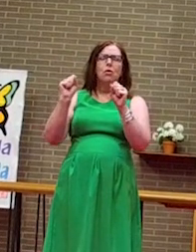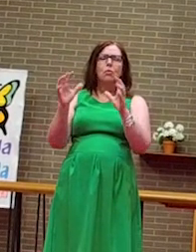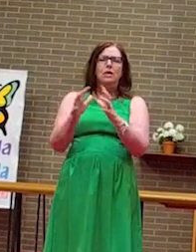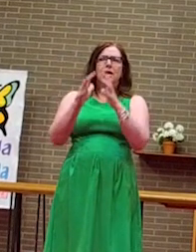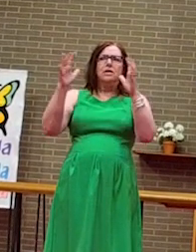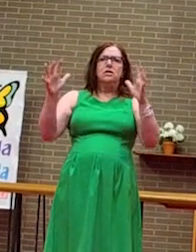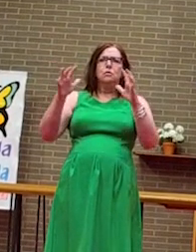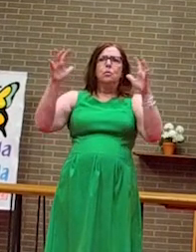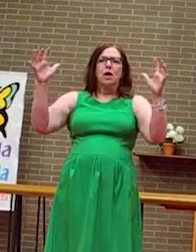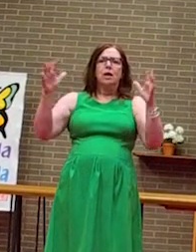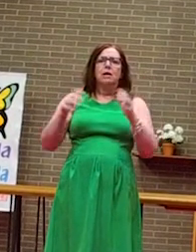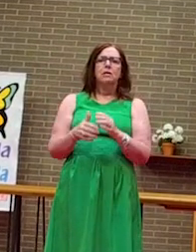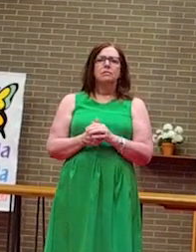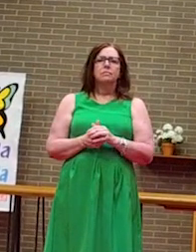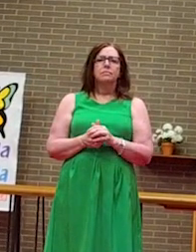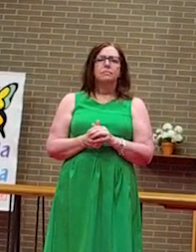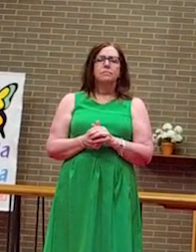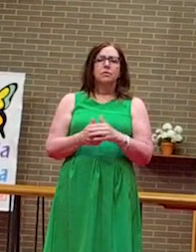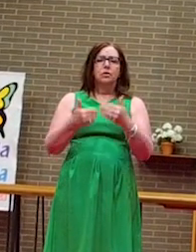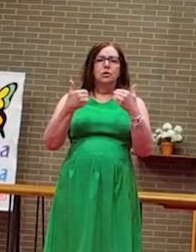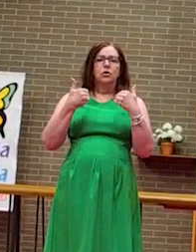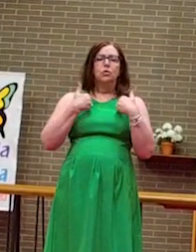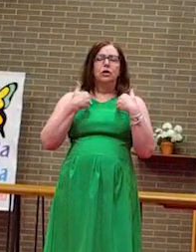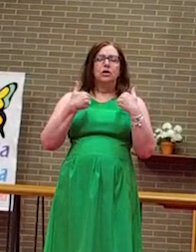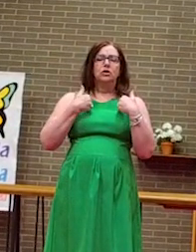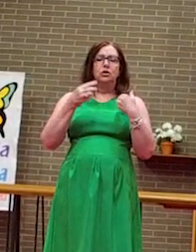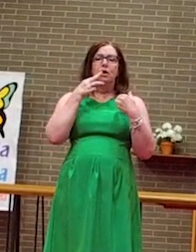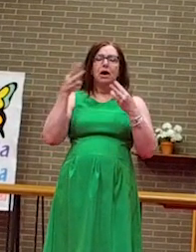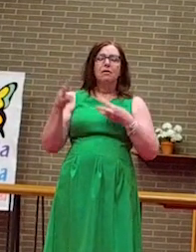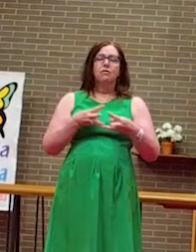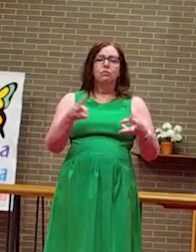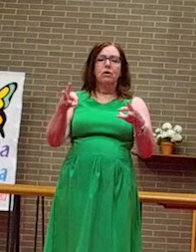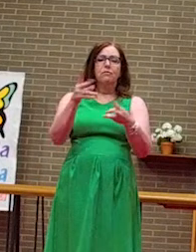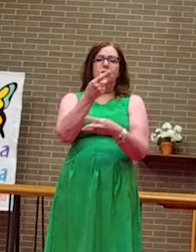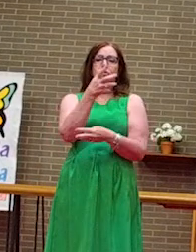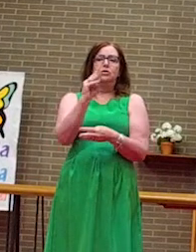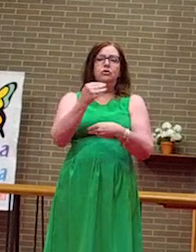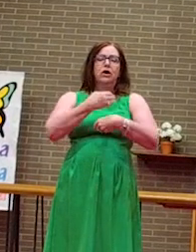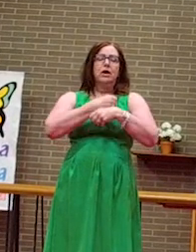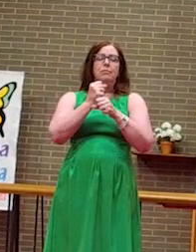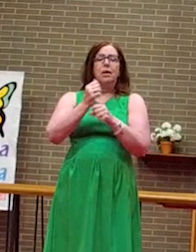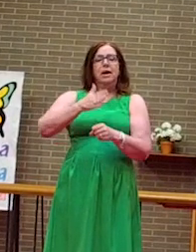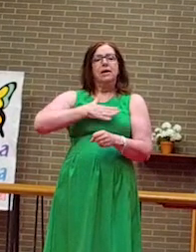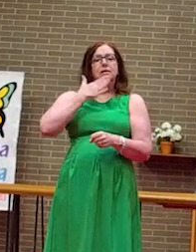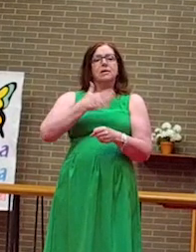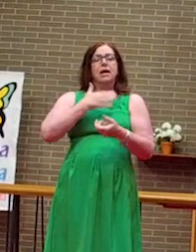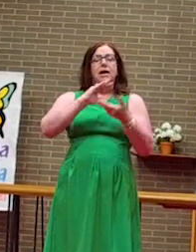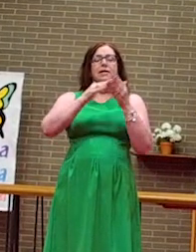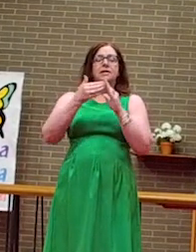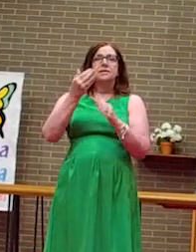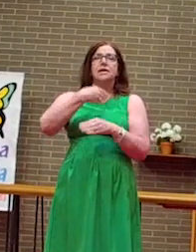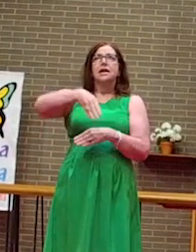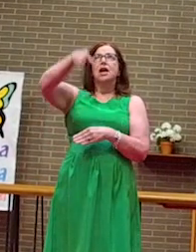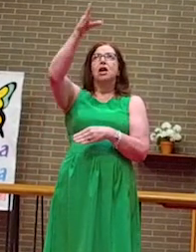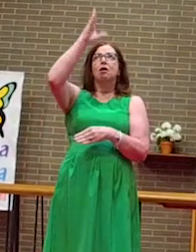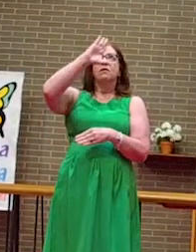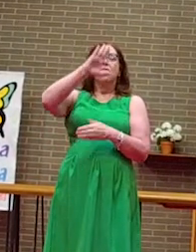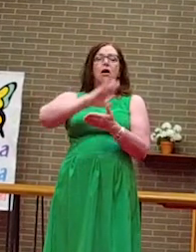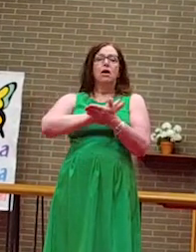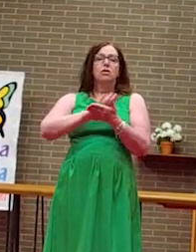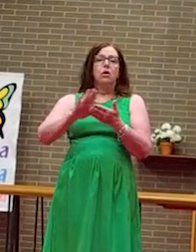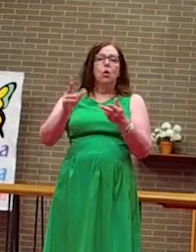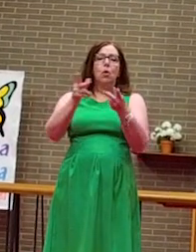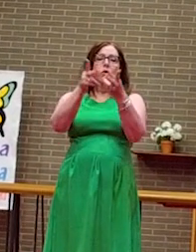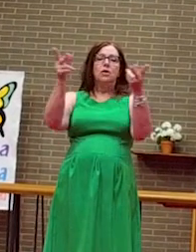swelling, there is a river whose streams make glad the city of God, the holy